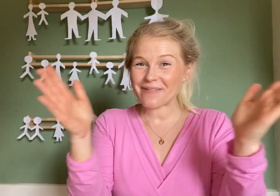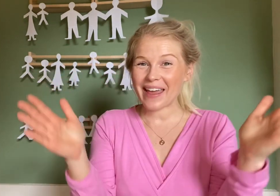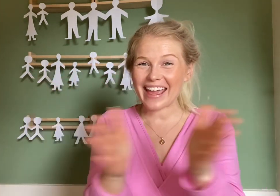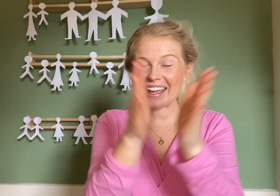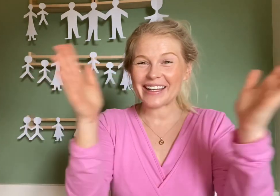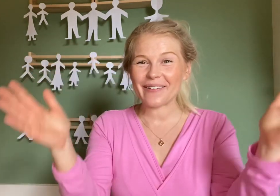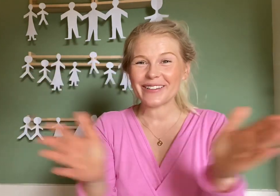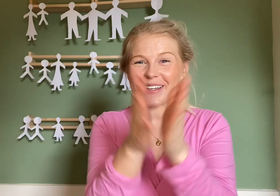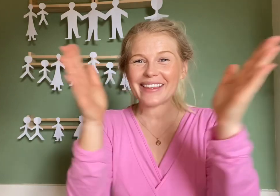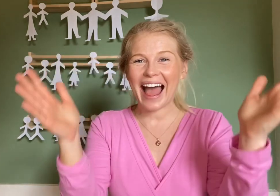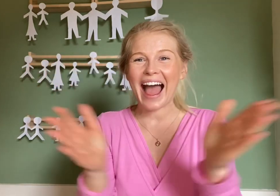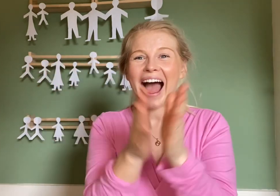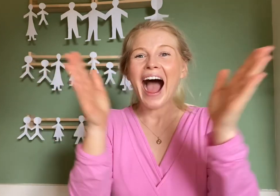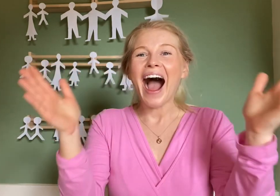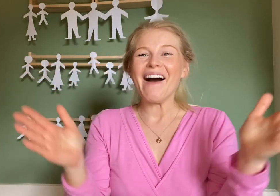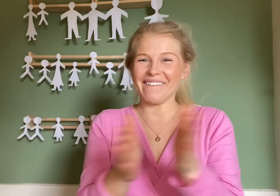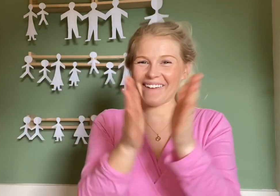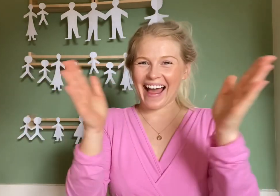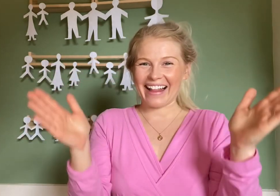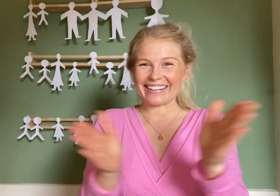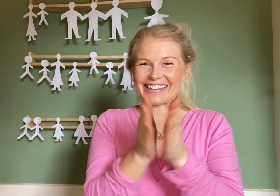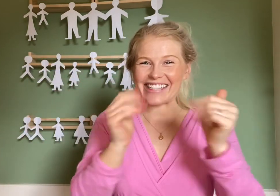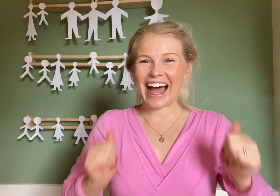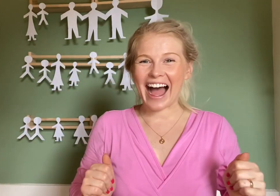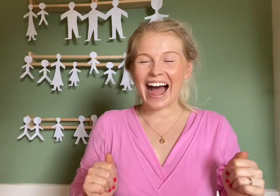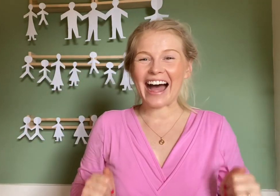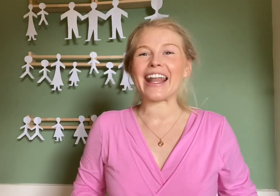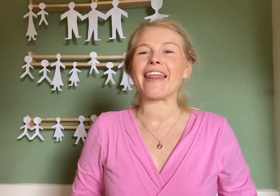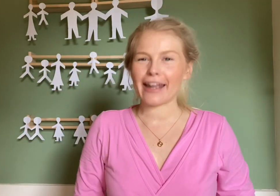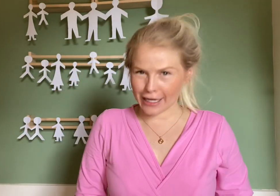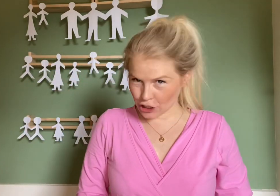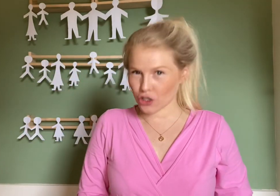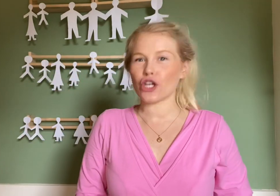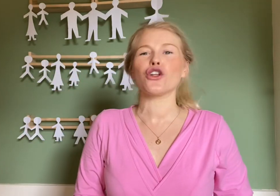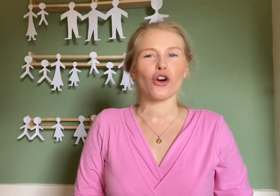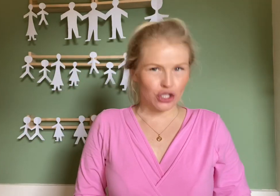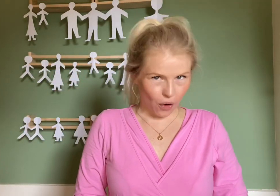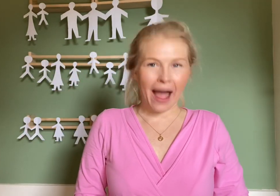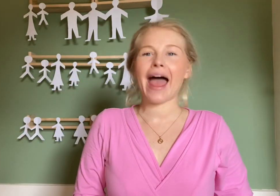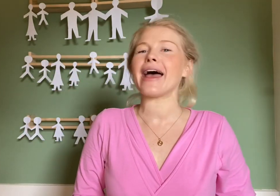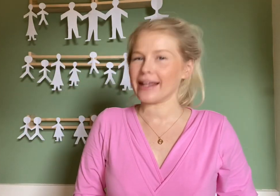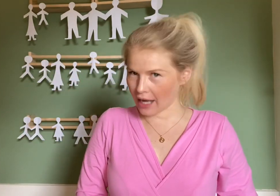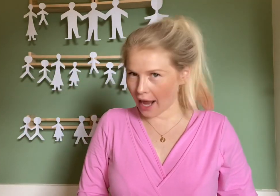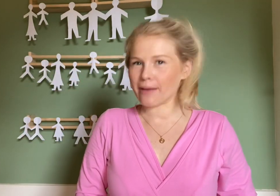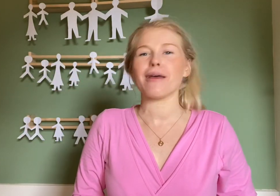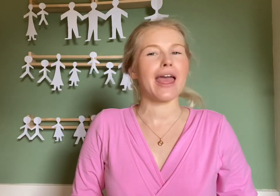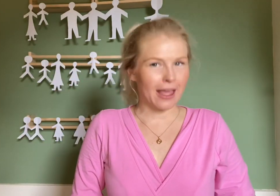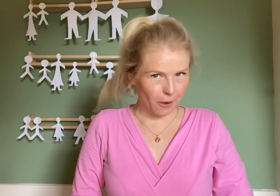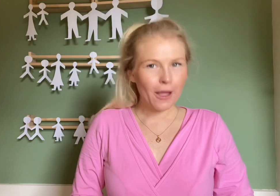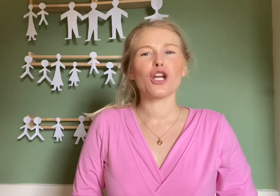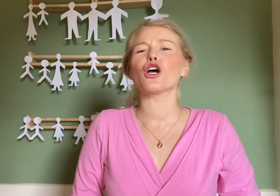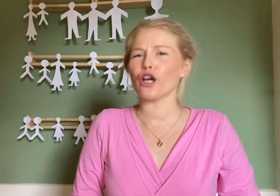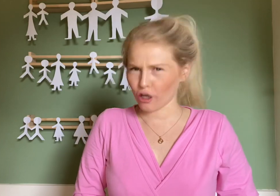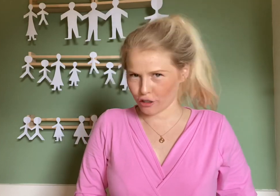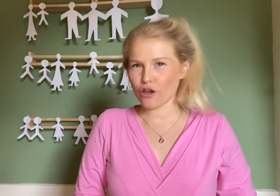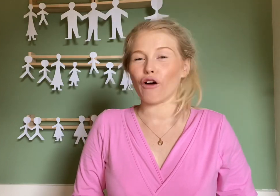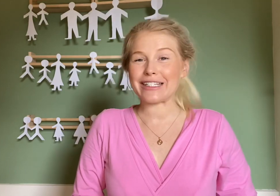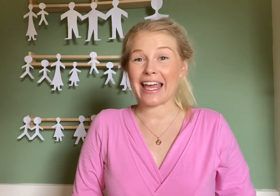me. Can you all do that? Well done! And then I need you to nod your head like me. Good nodding!